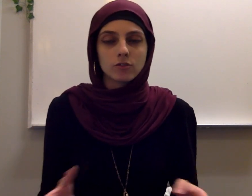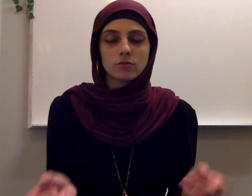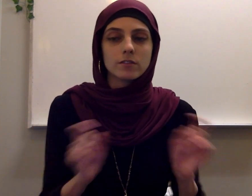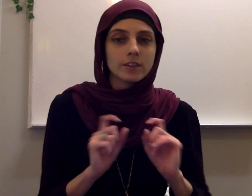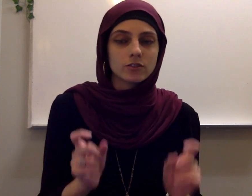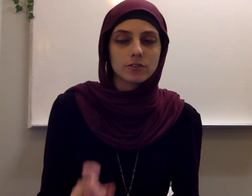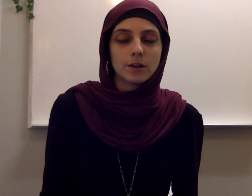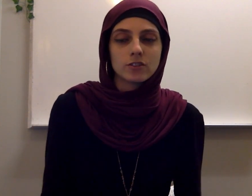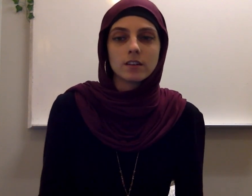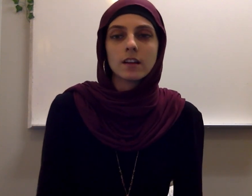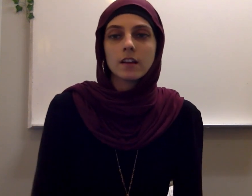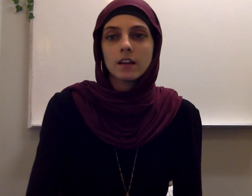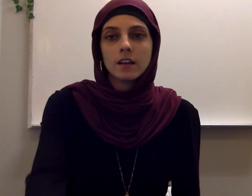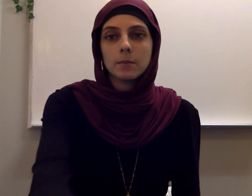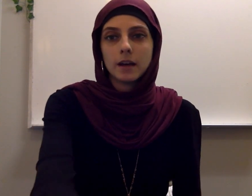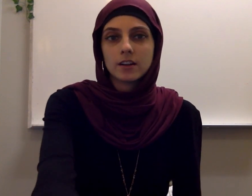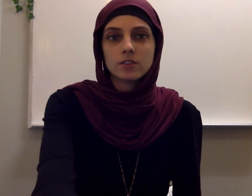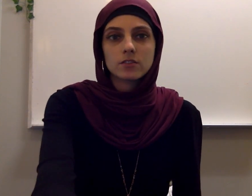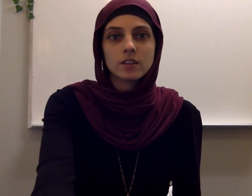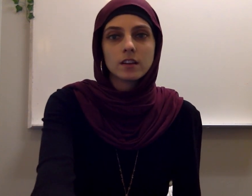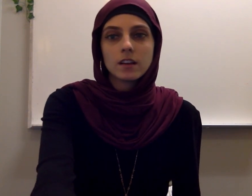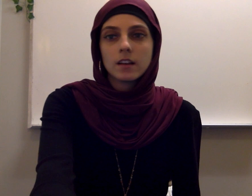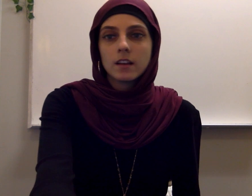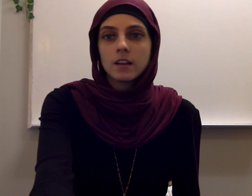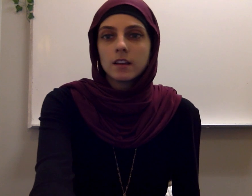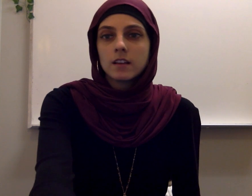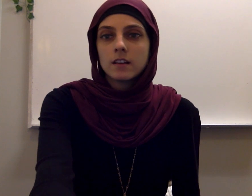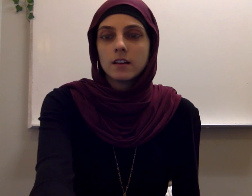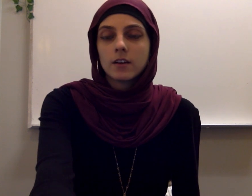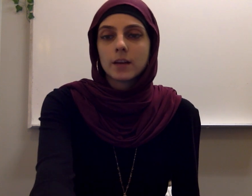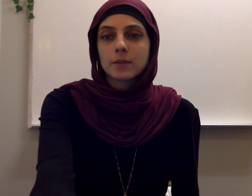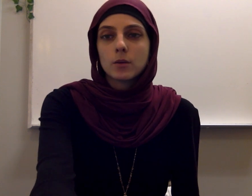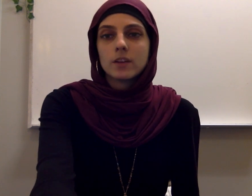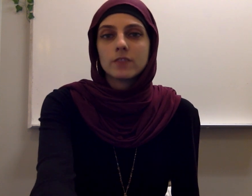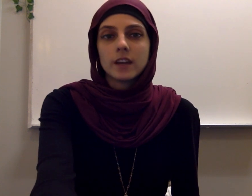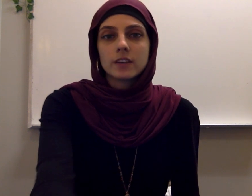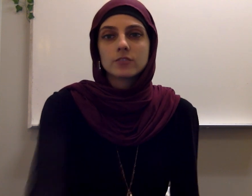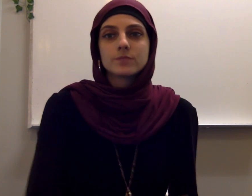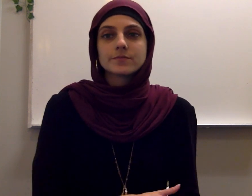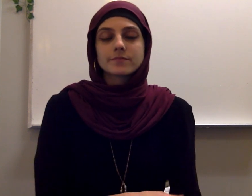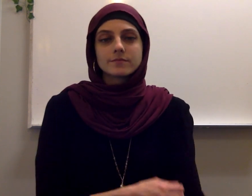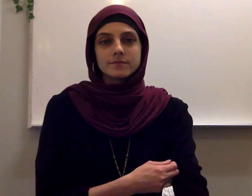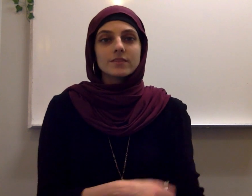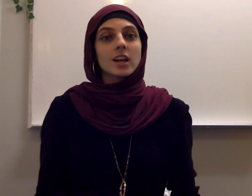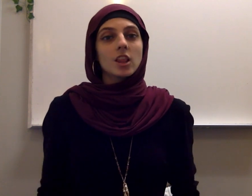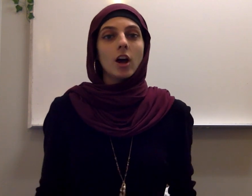contextual facial expression matters. Okay, quantifiers. A lot.